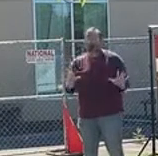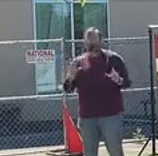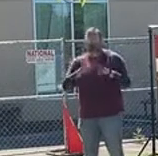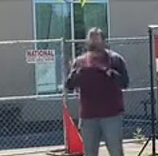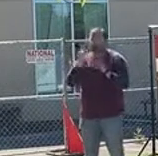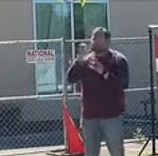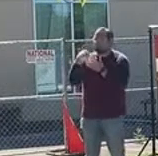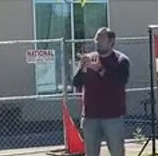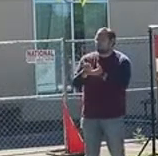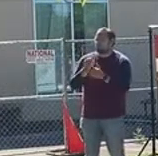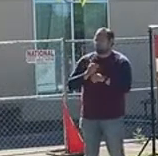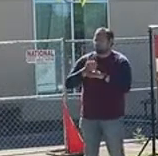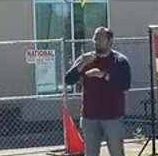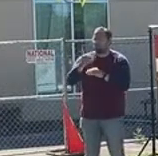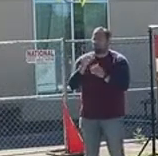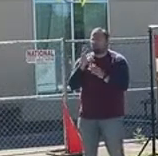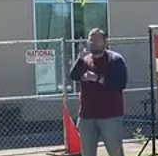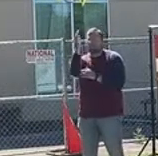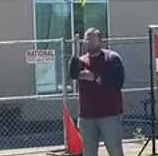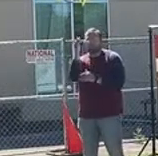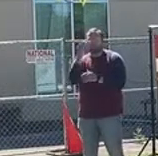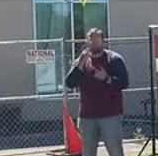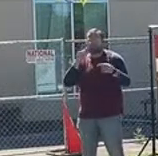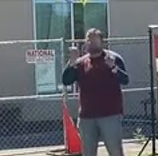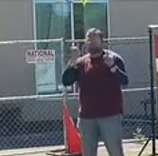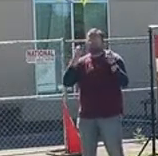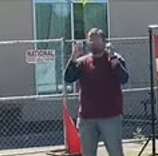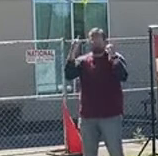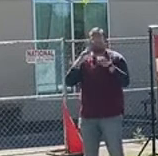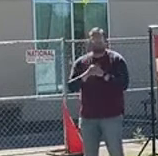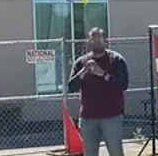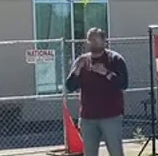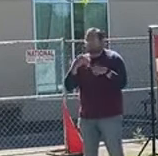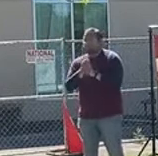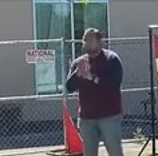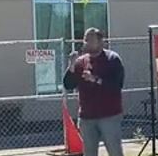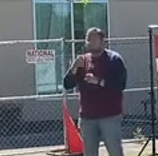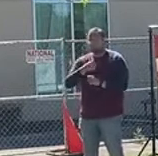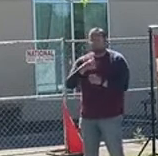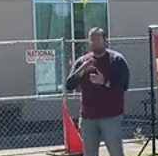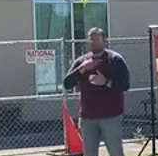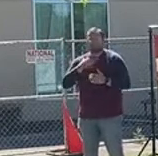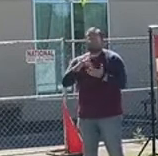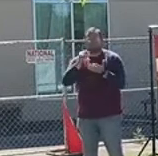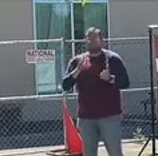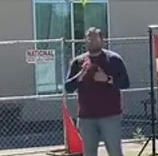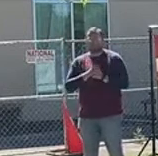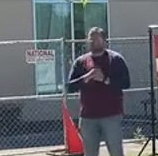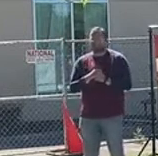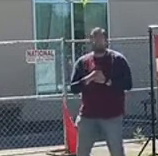this will help in furthering the future generation's academic success, thus making me a happy scholar.